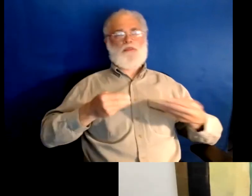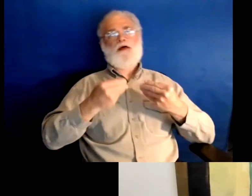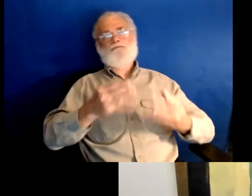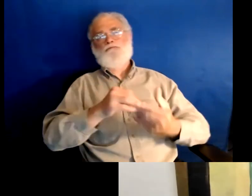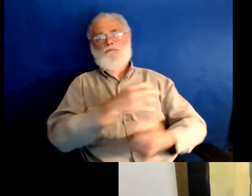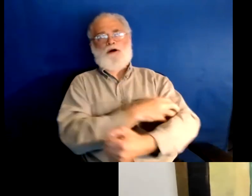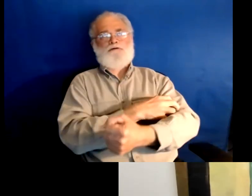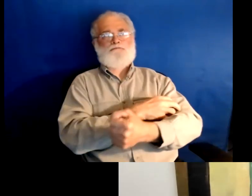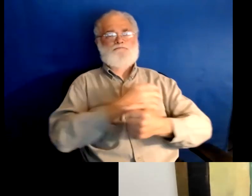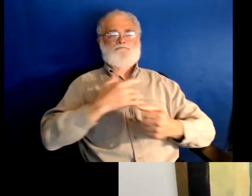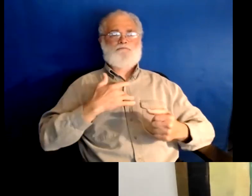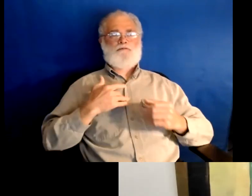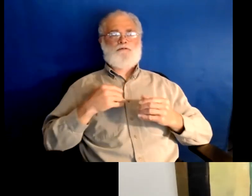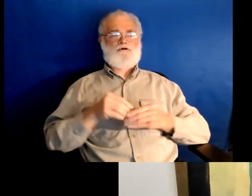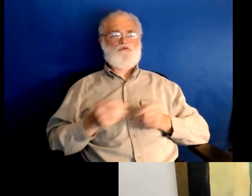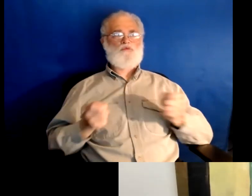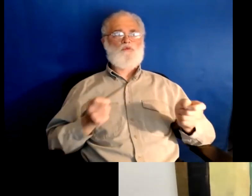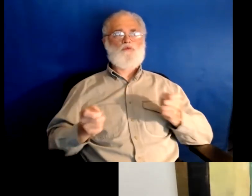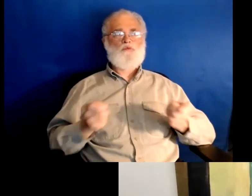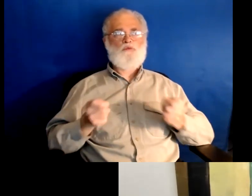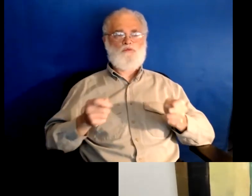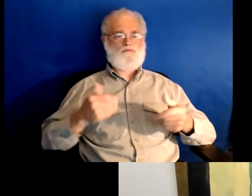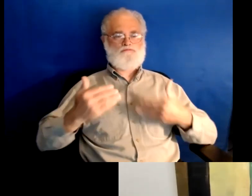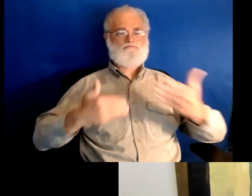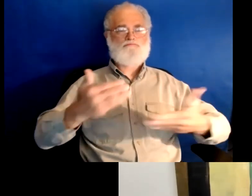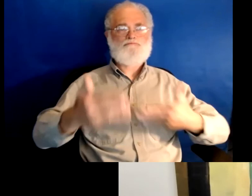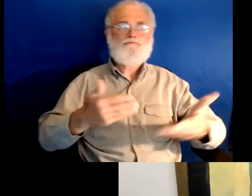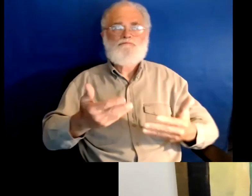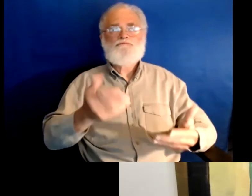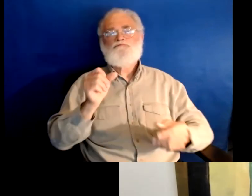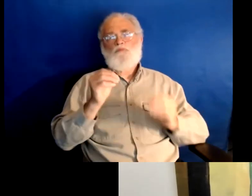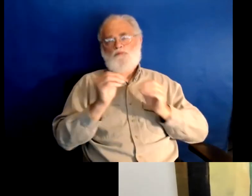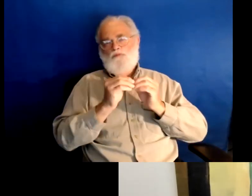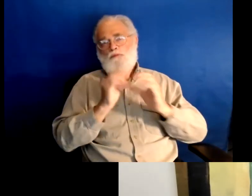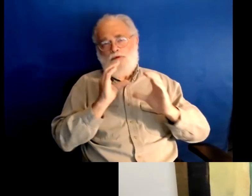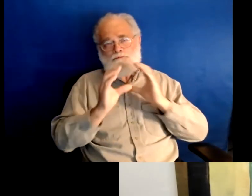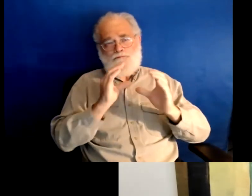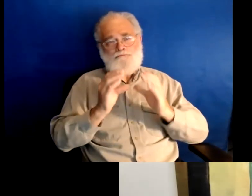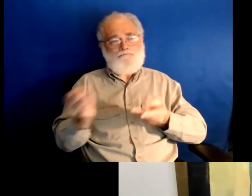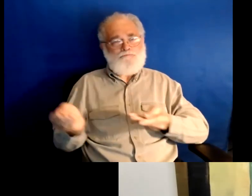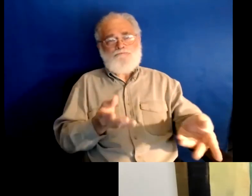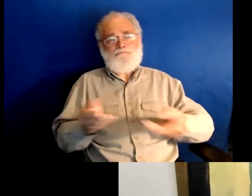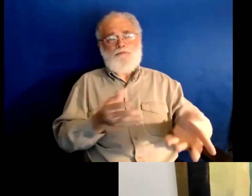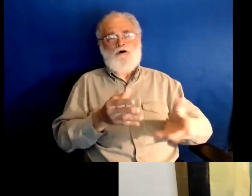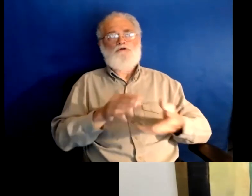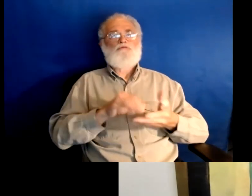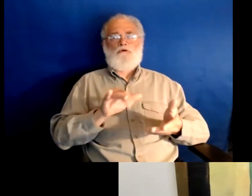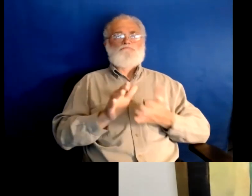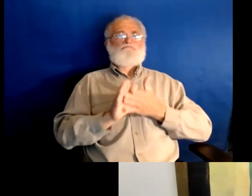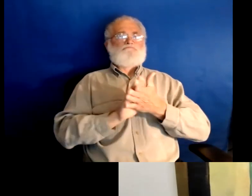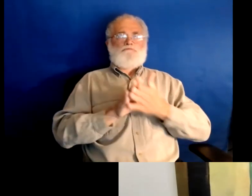more knowledgeable, and it's empowering. And the students can be in charge of their own progress with